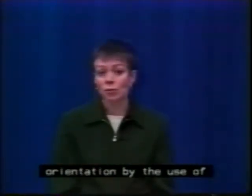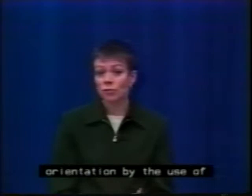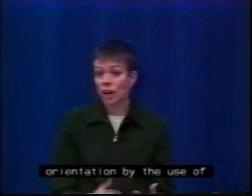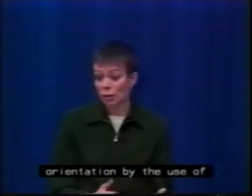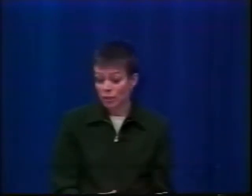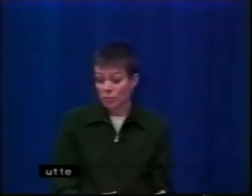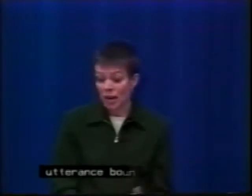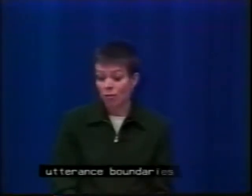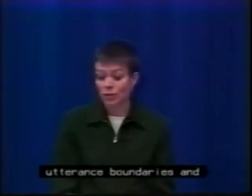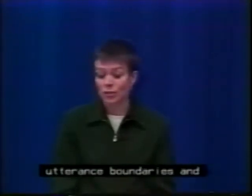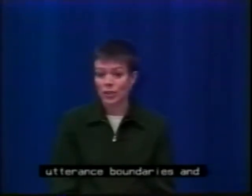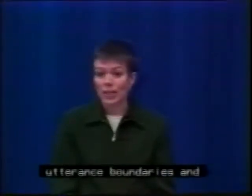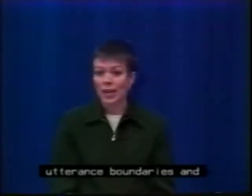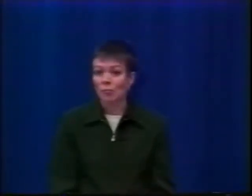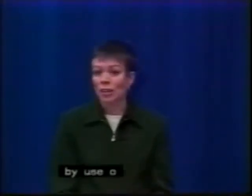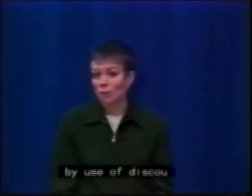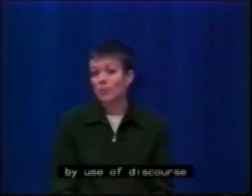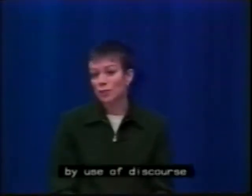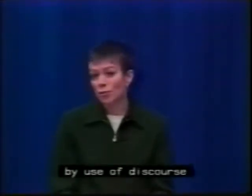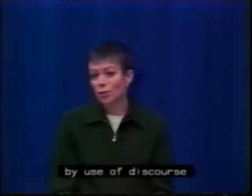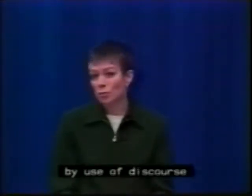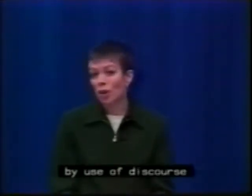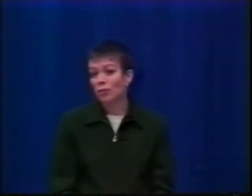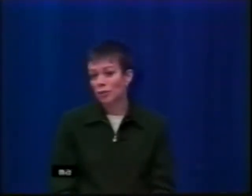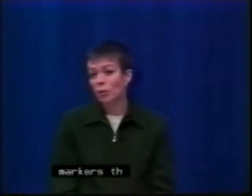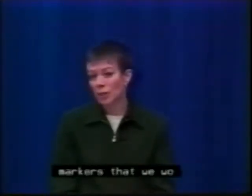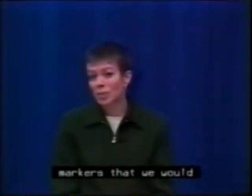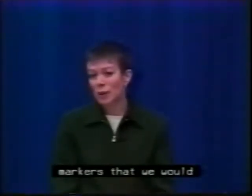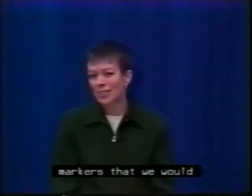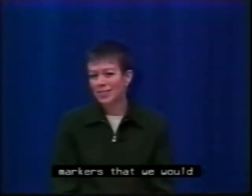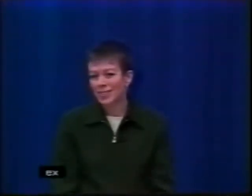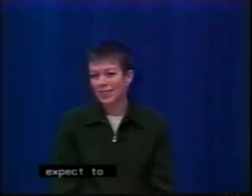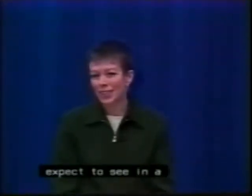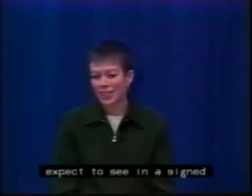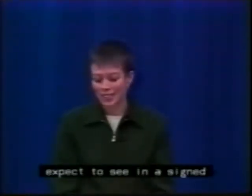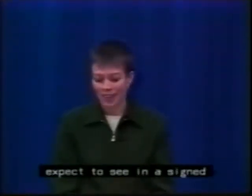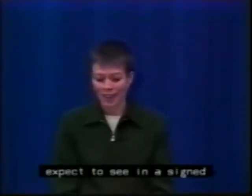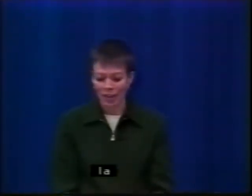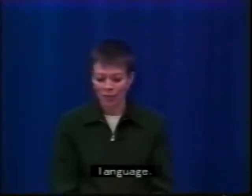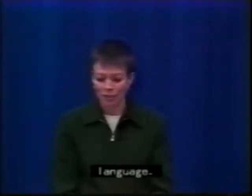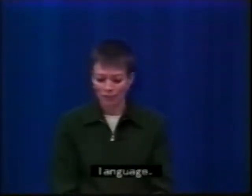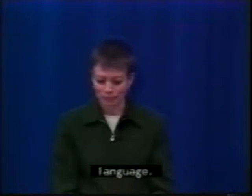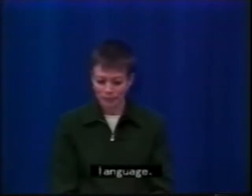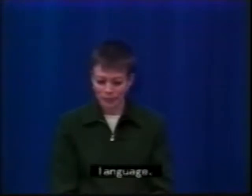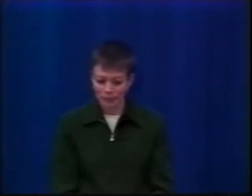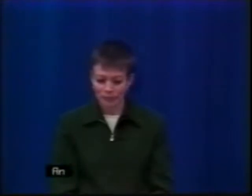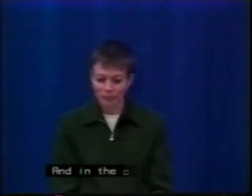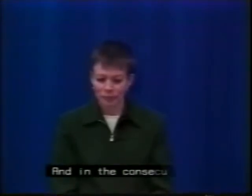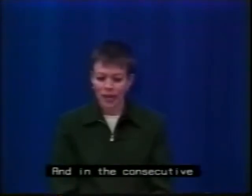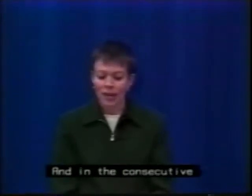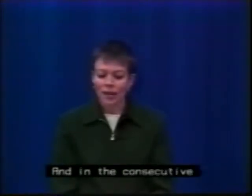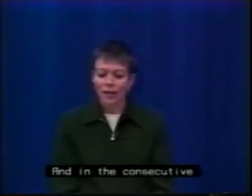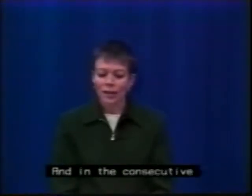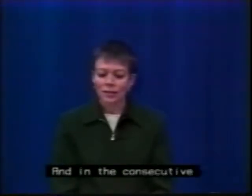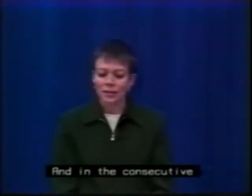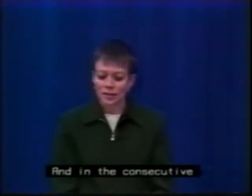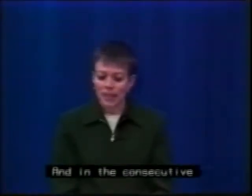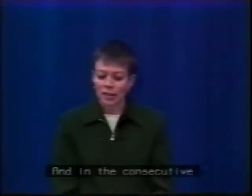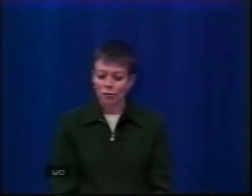use of utterance boundaries, and by the use of discourse markers that we would expect to see in a signed language. And in the consecutive